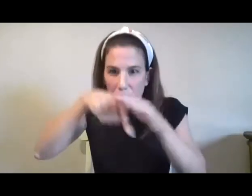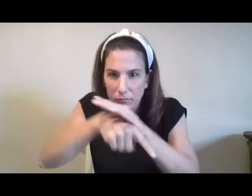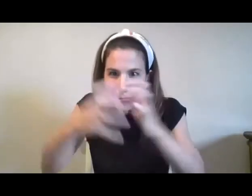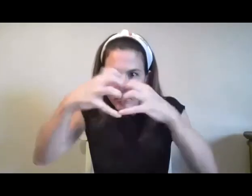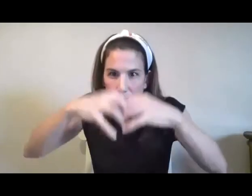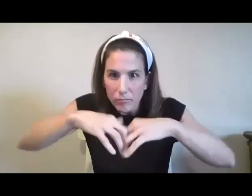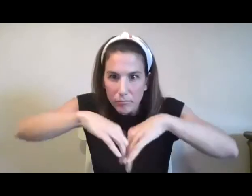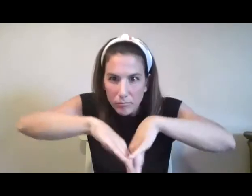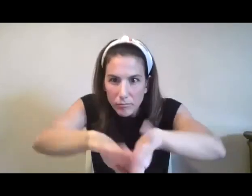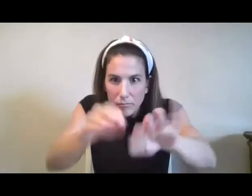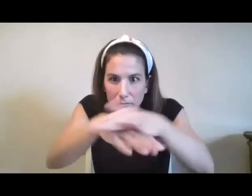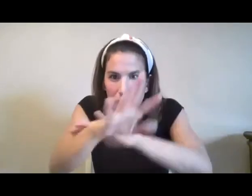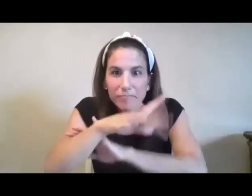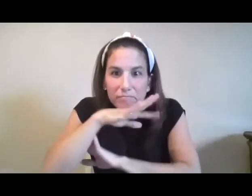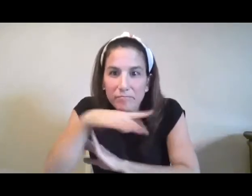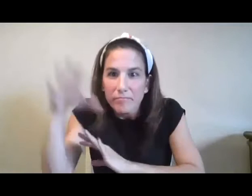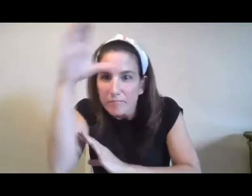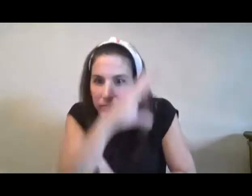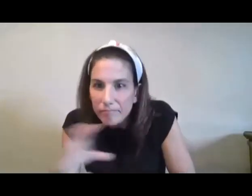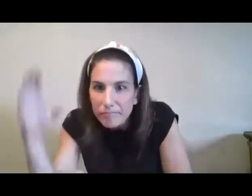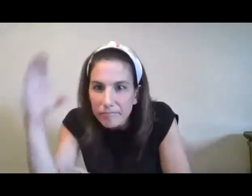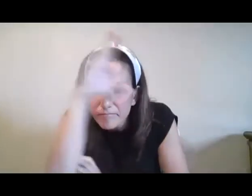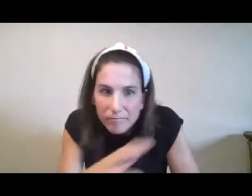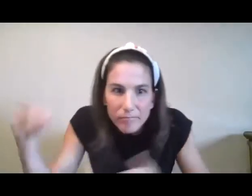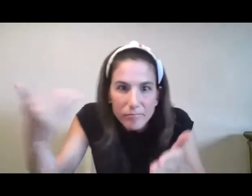new surroundings.